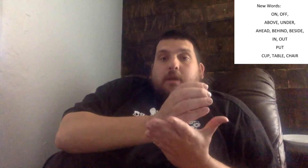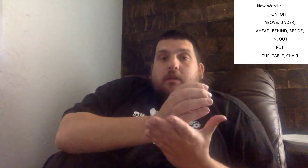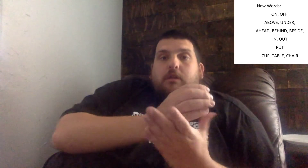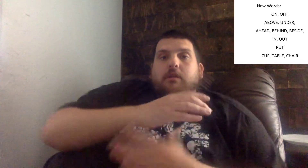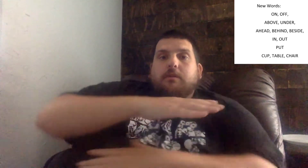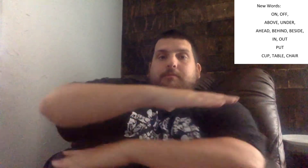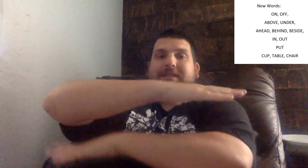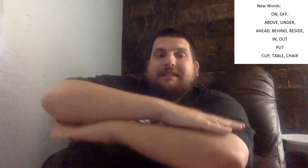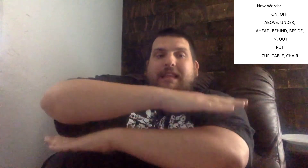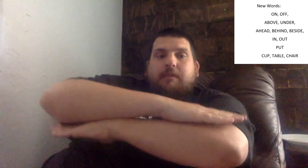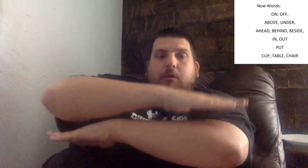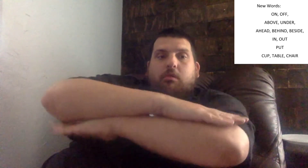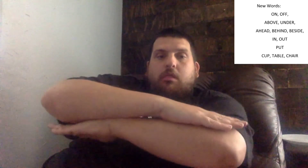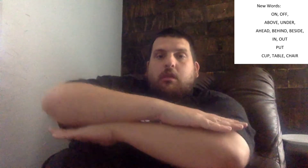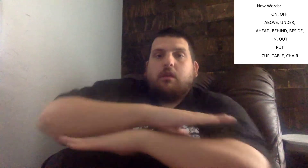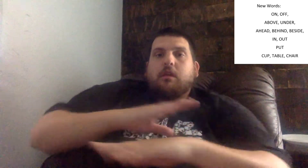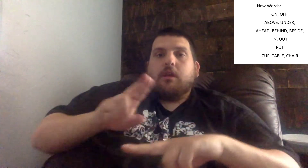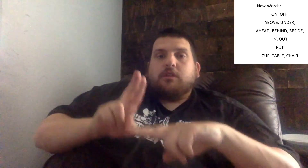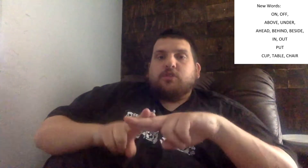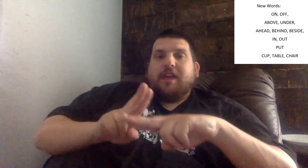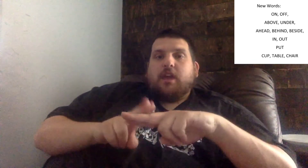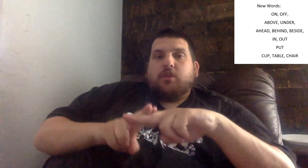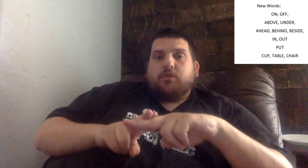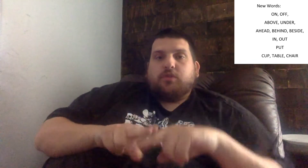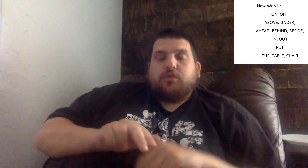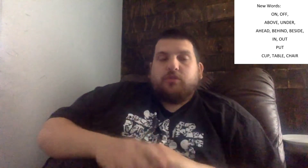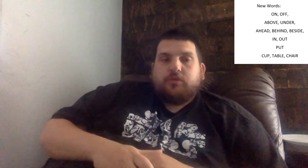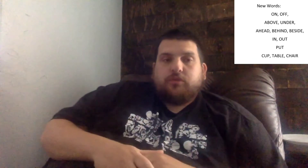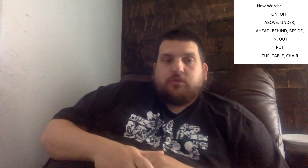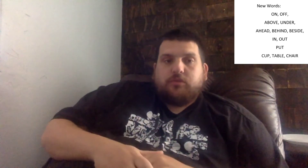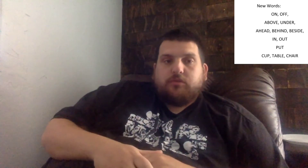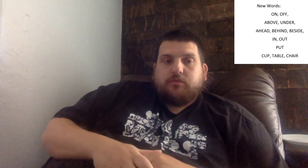cup, table, chair.